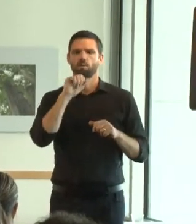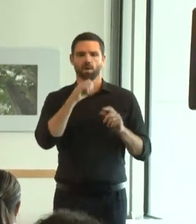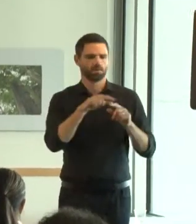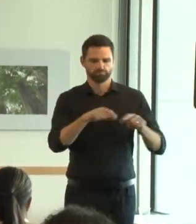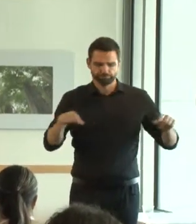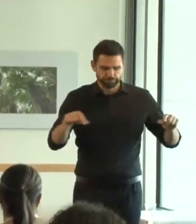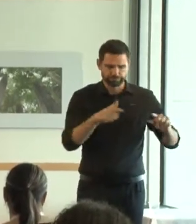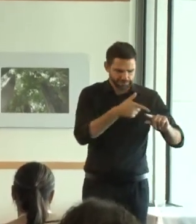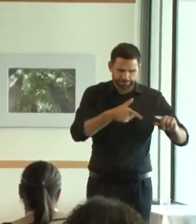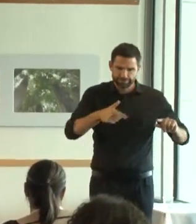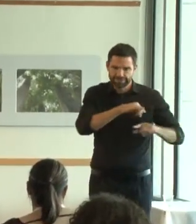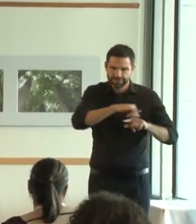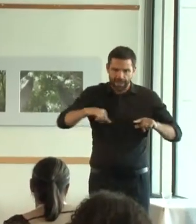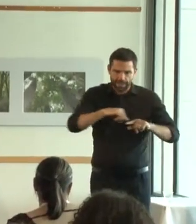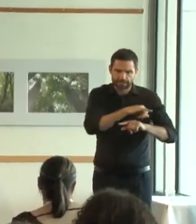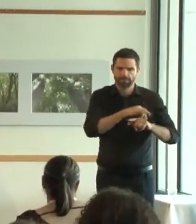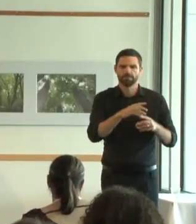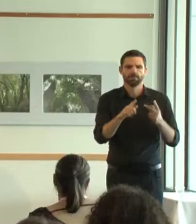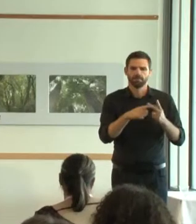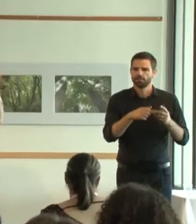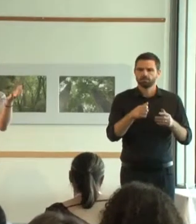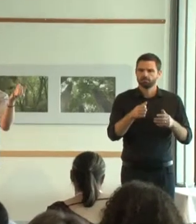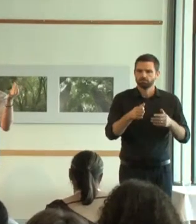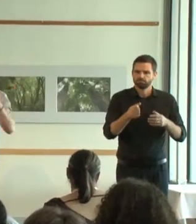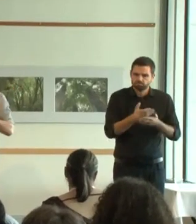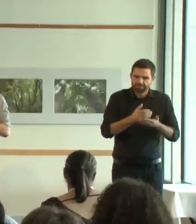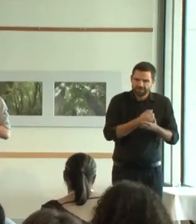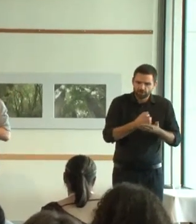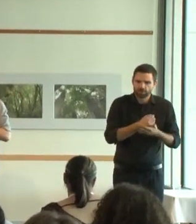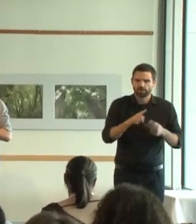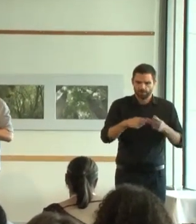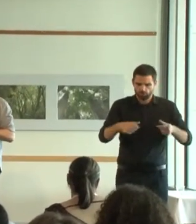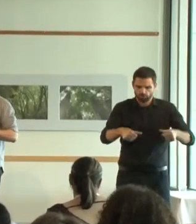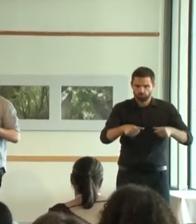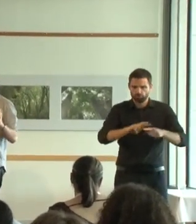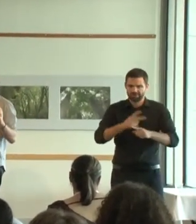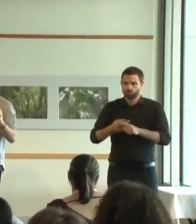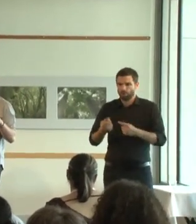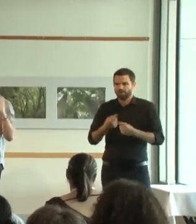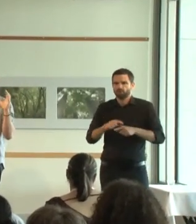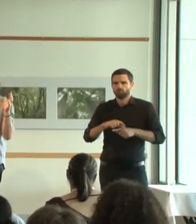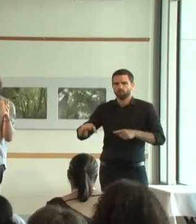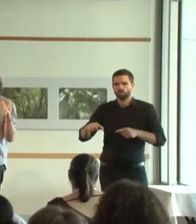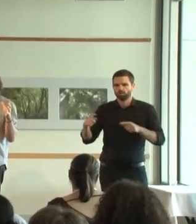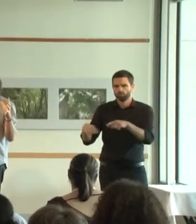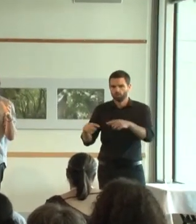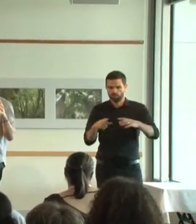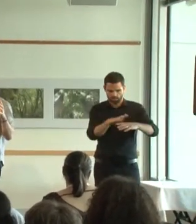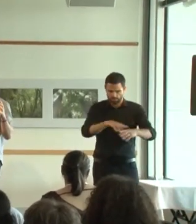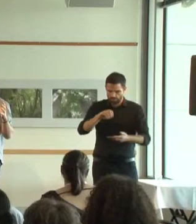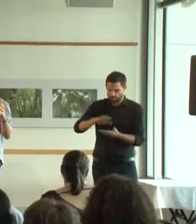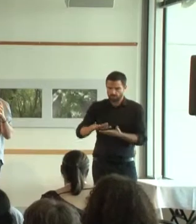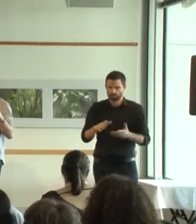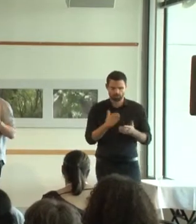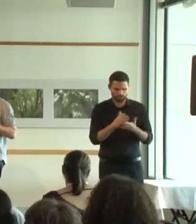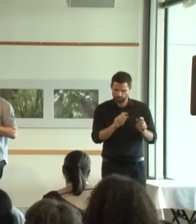digital magic to it, do lots of preservation work, kind of then transfer it onto another roll of film, and off we go. Fairly big,